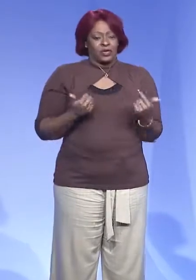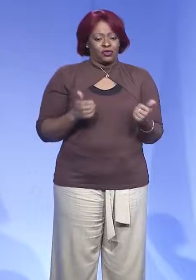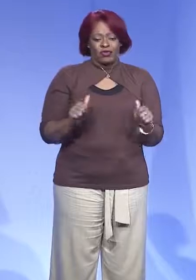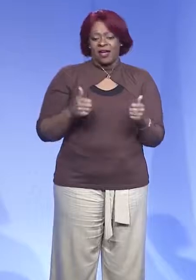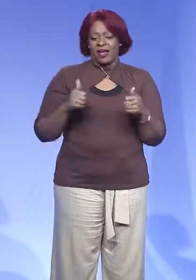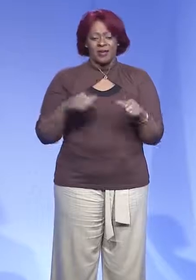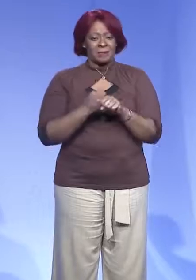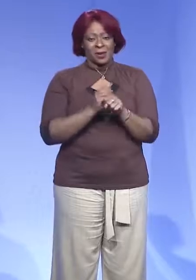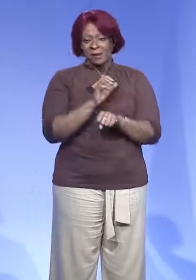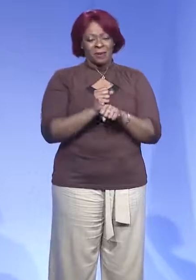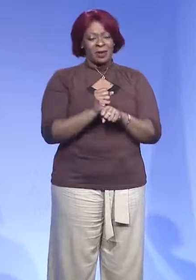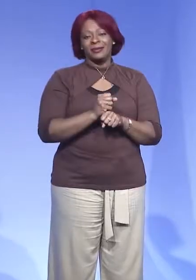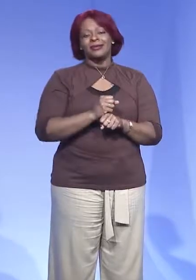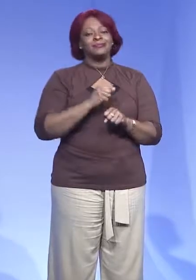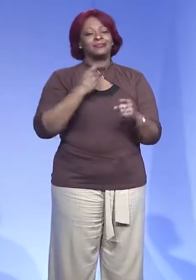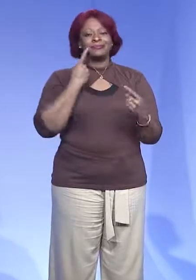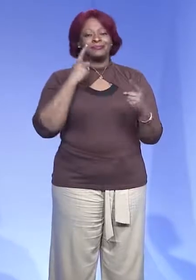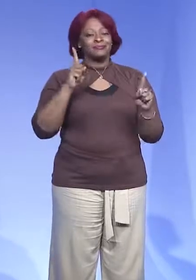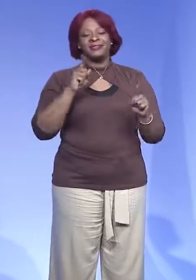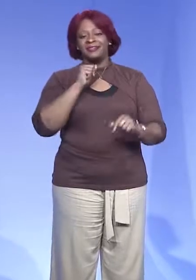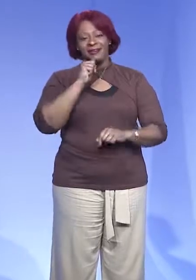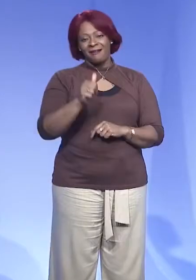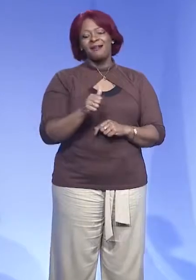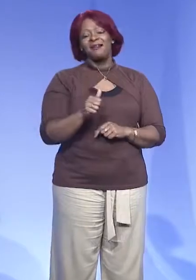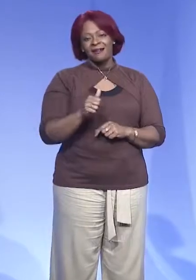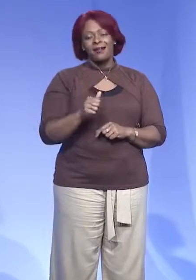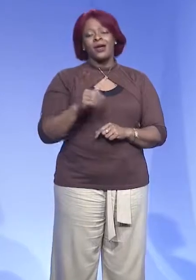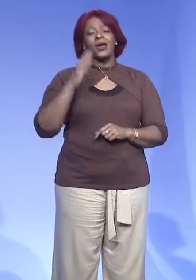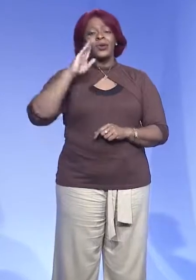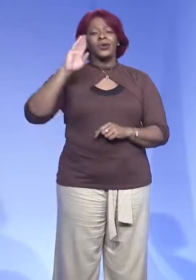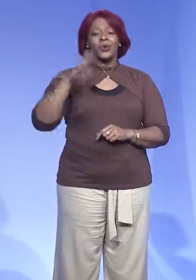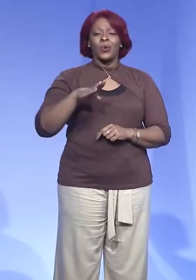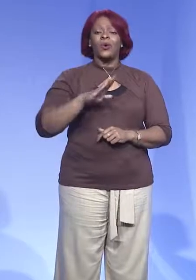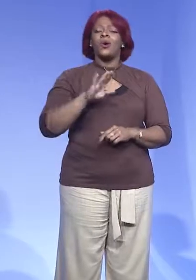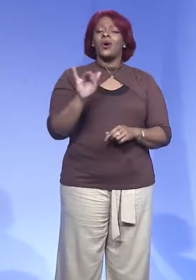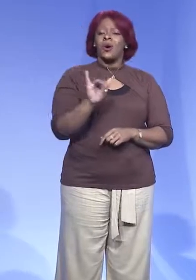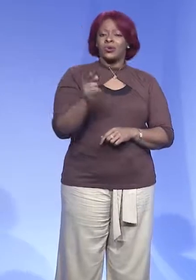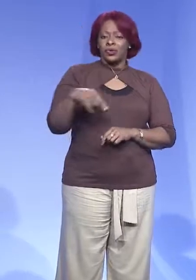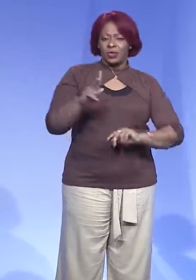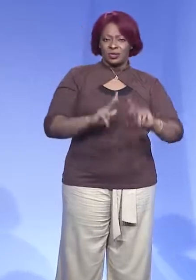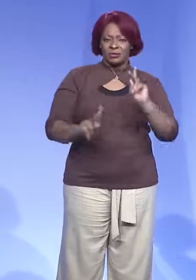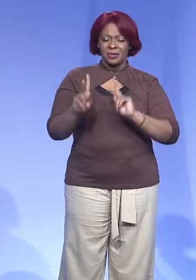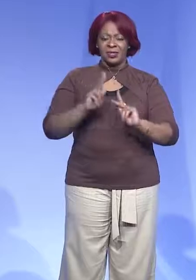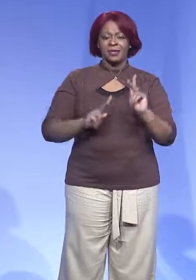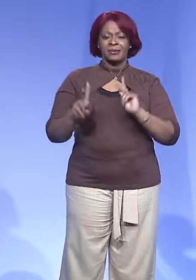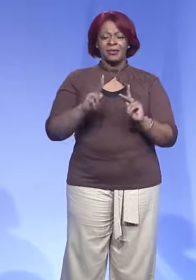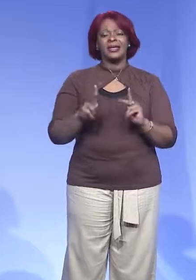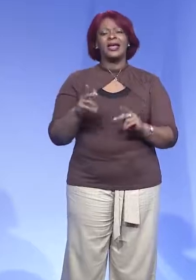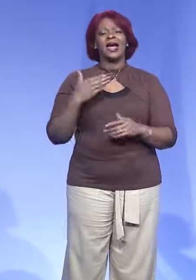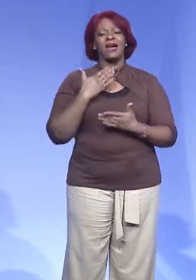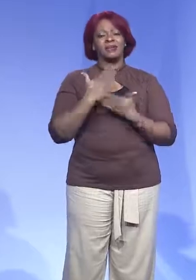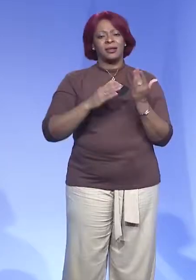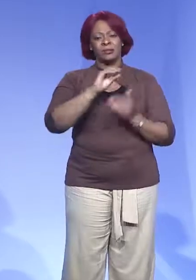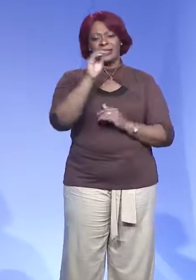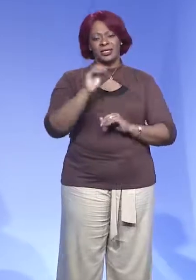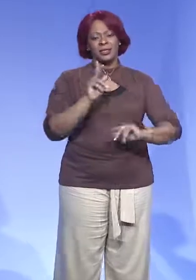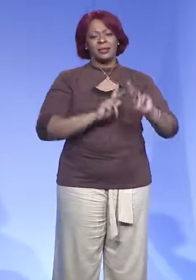tried to make an appointment but were not able. Know this also, for those people, there were a certain percentage